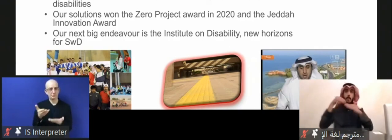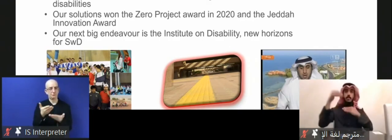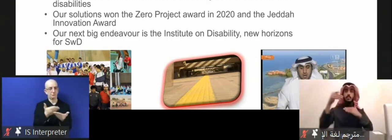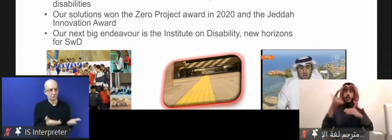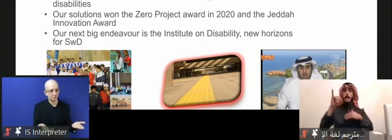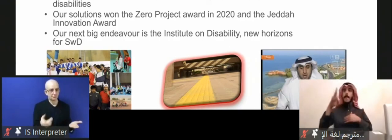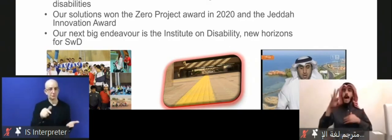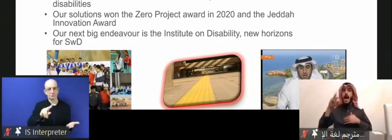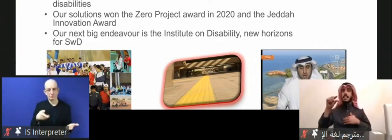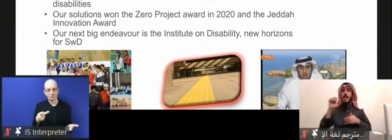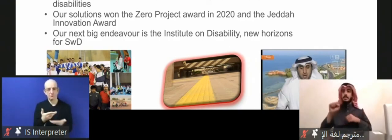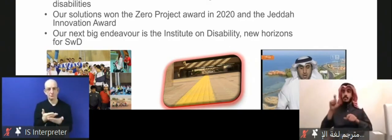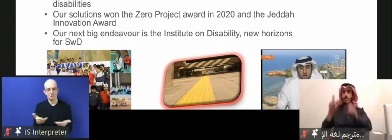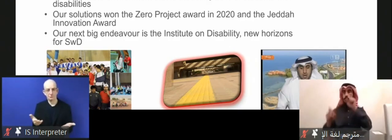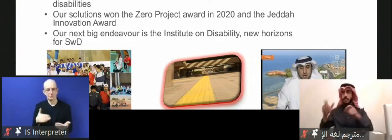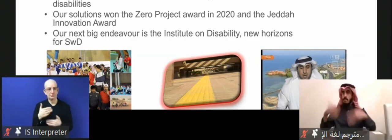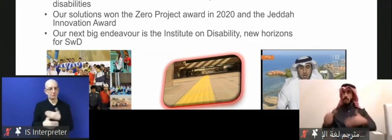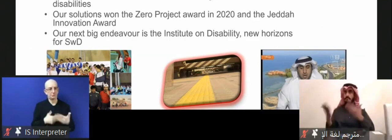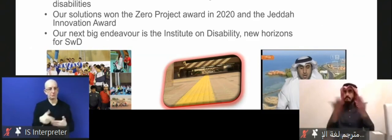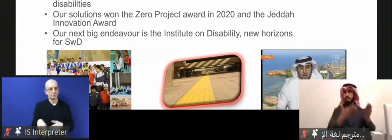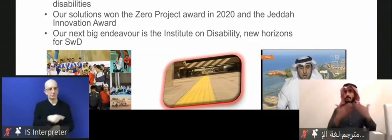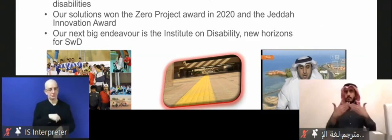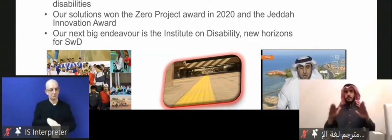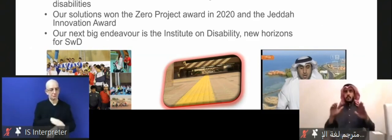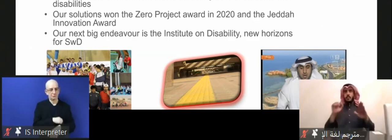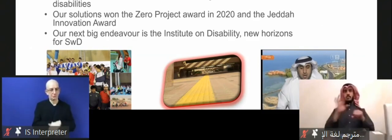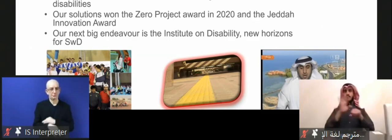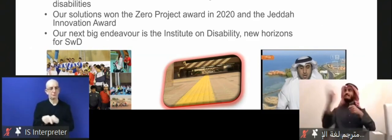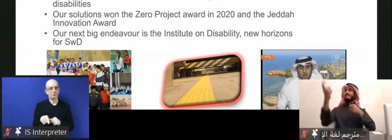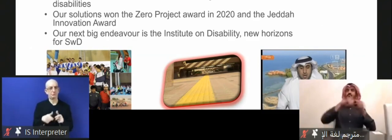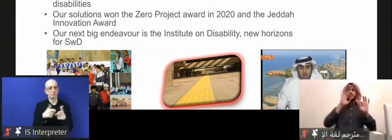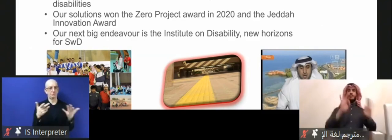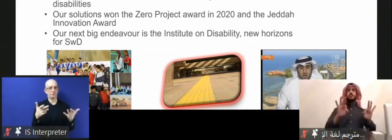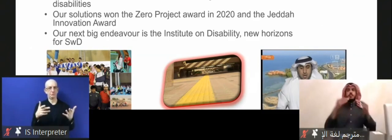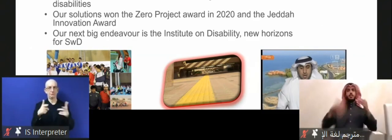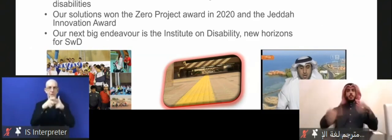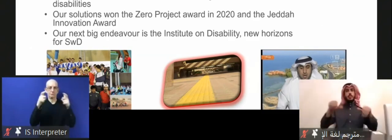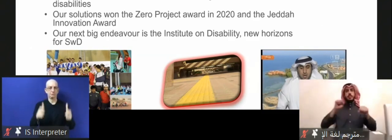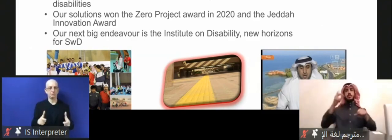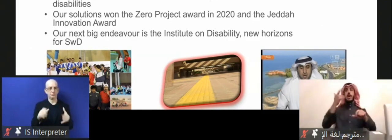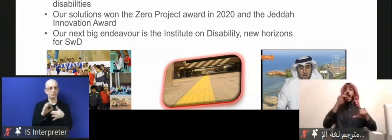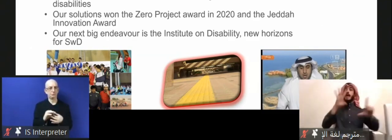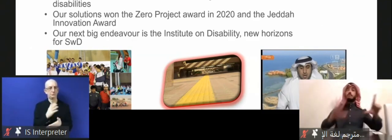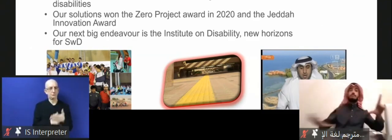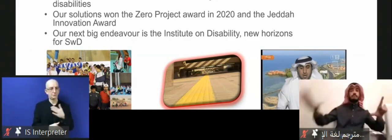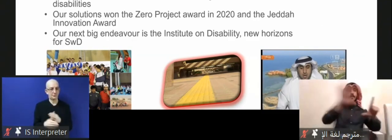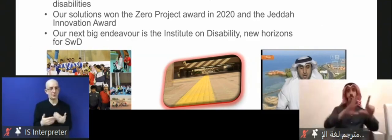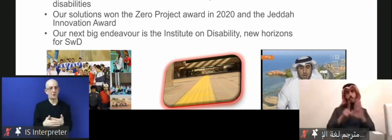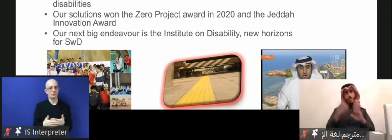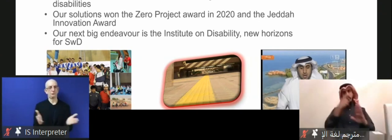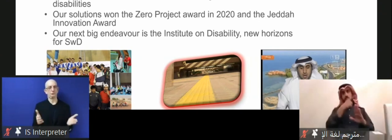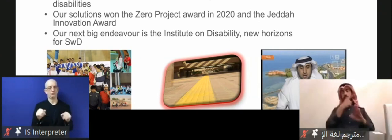It will open new horizons for students with disabilities in the Middle East. We are planning